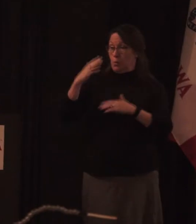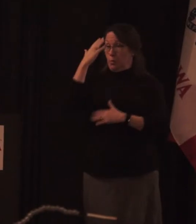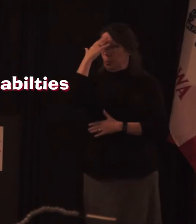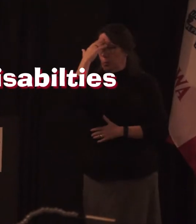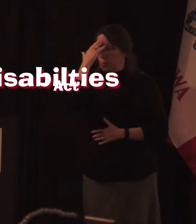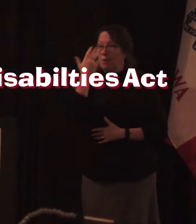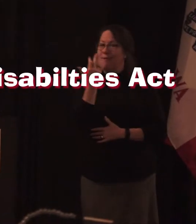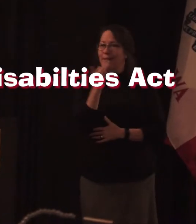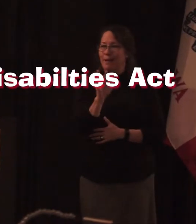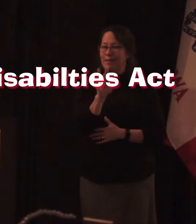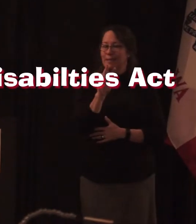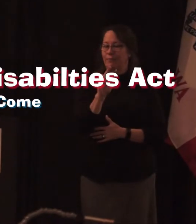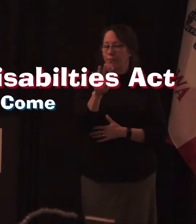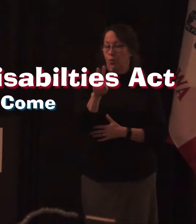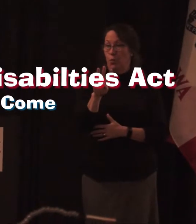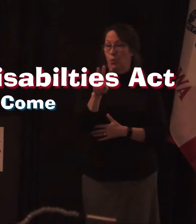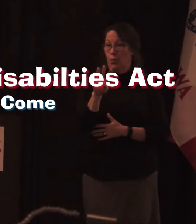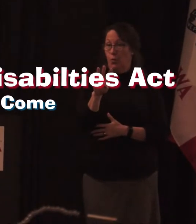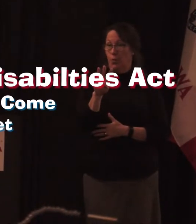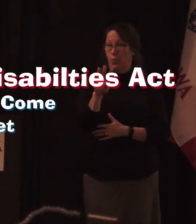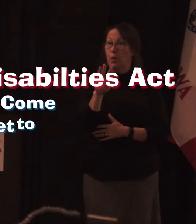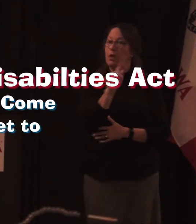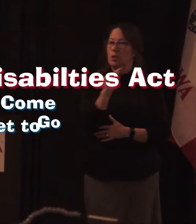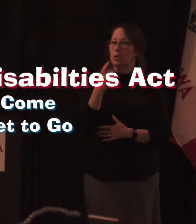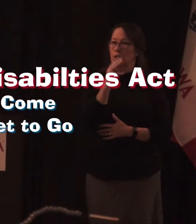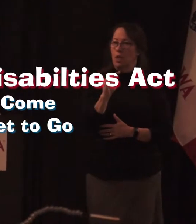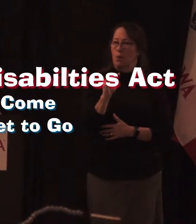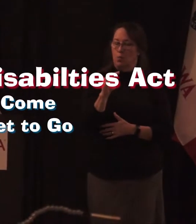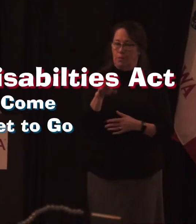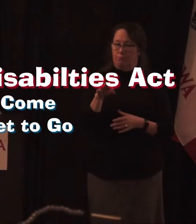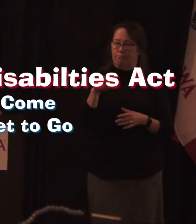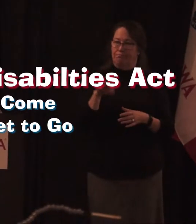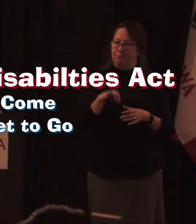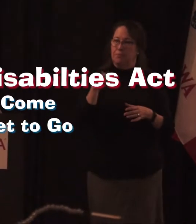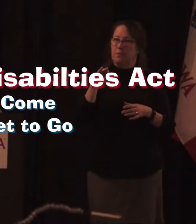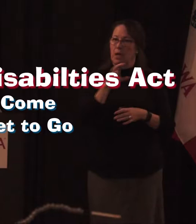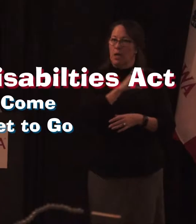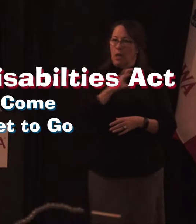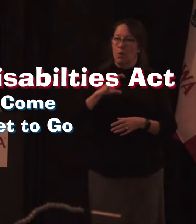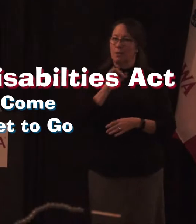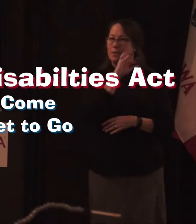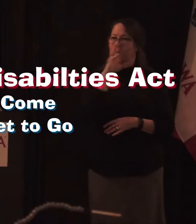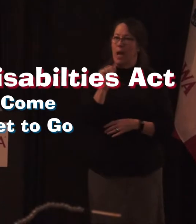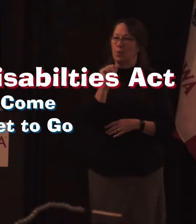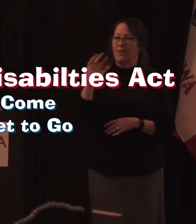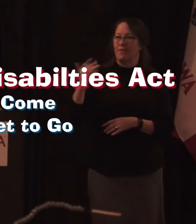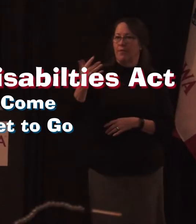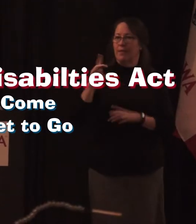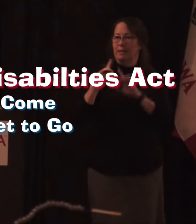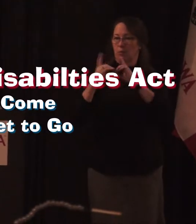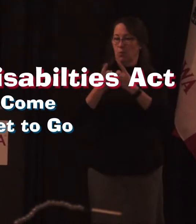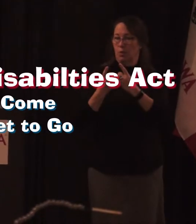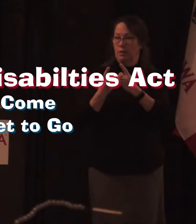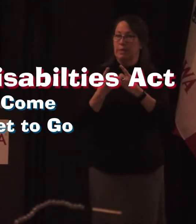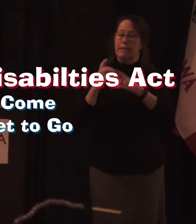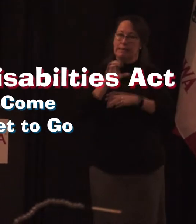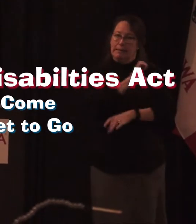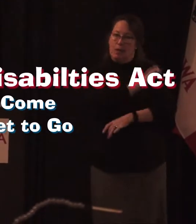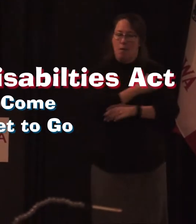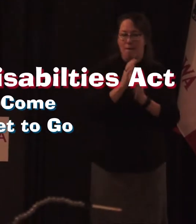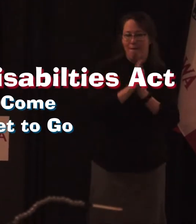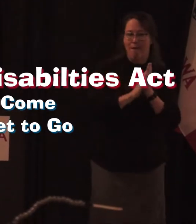know. In 1974, Tom Harkin was elected to Congress from Iowa's 5th Congressional District. His